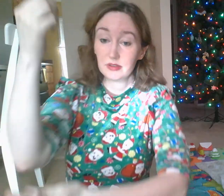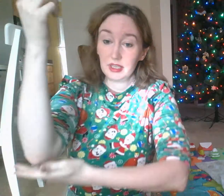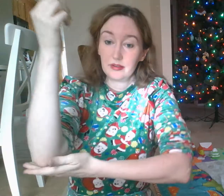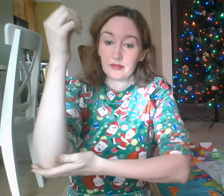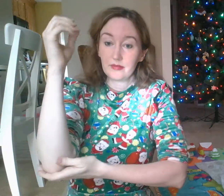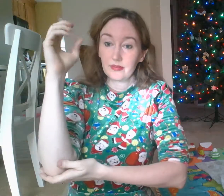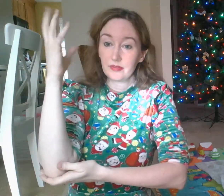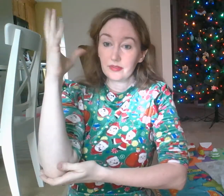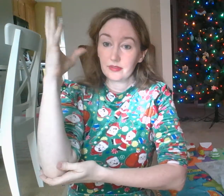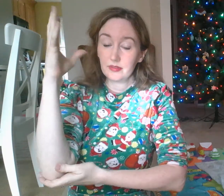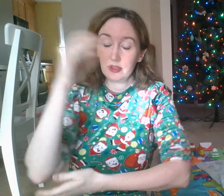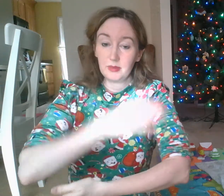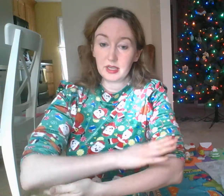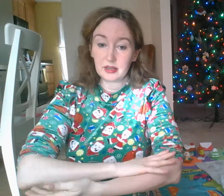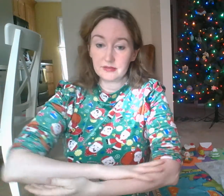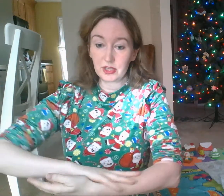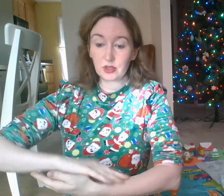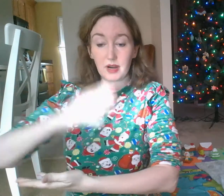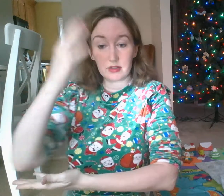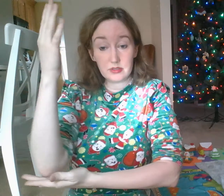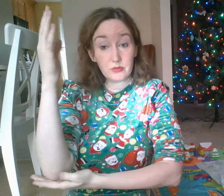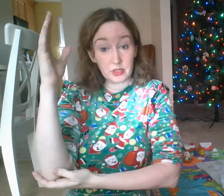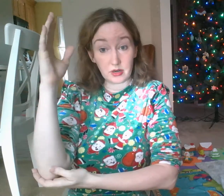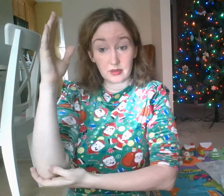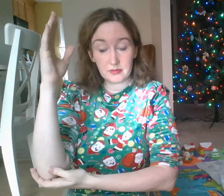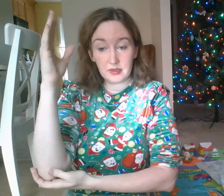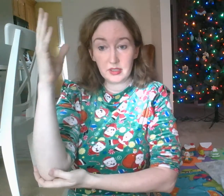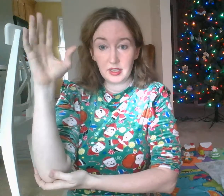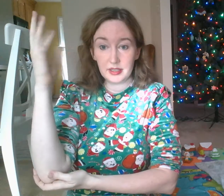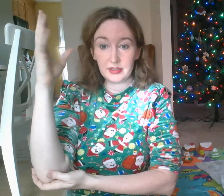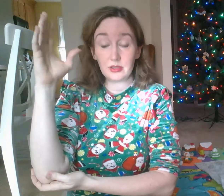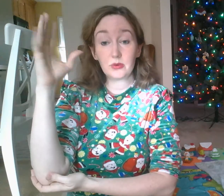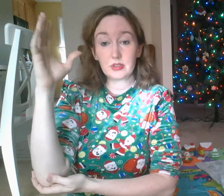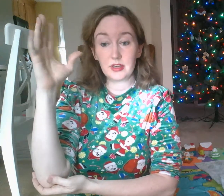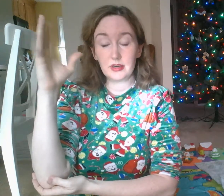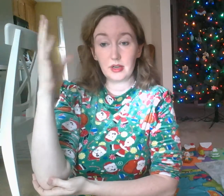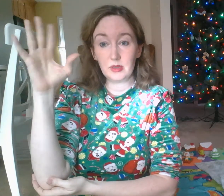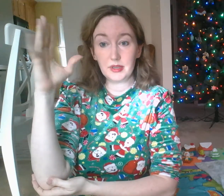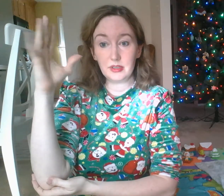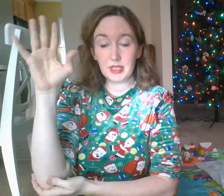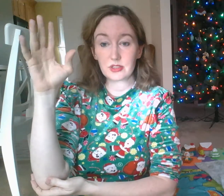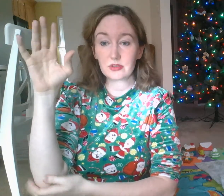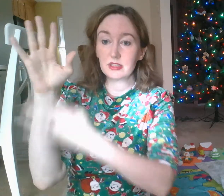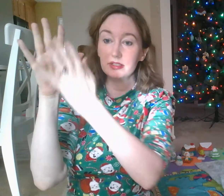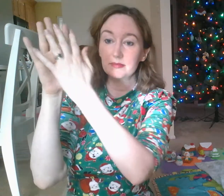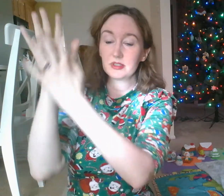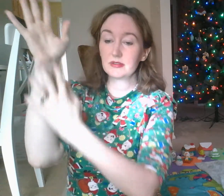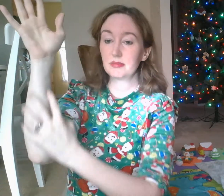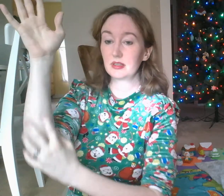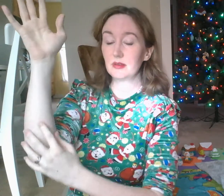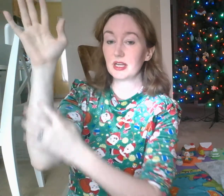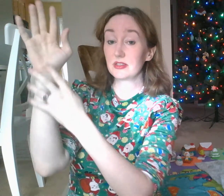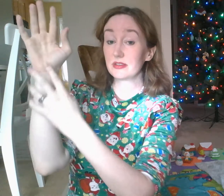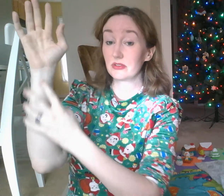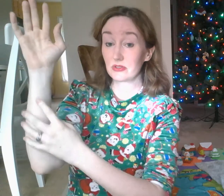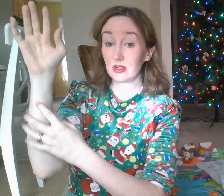tree, you make kind of like the ground with your arm, and then you hold your elbow and you make a tree. And just imagine this is the trunk,